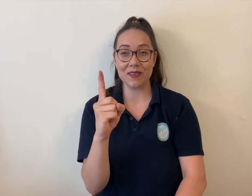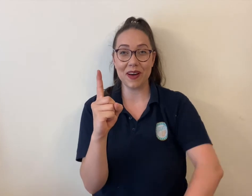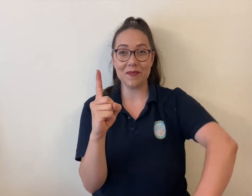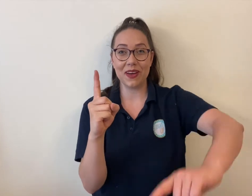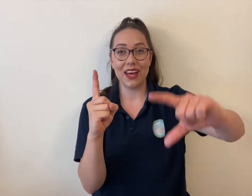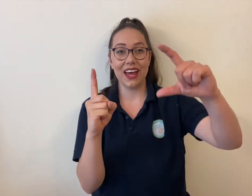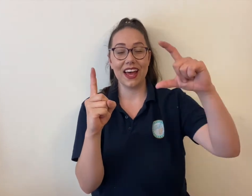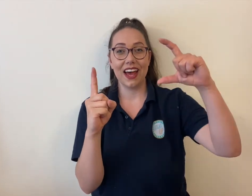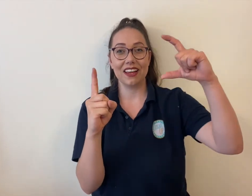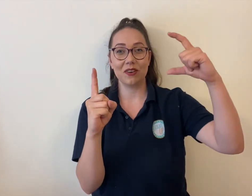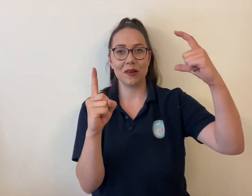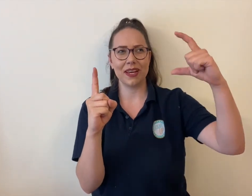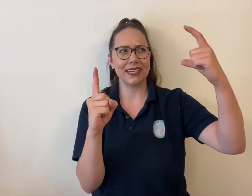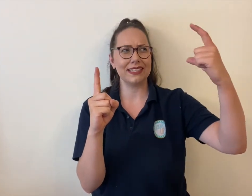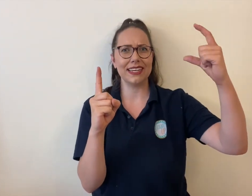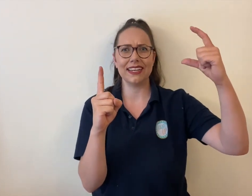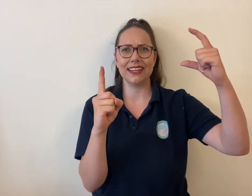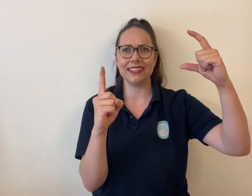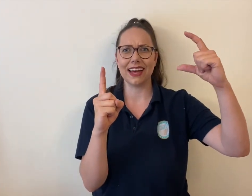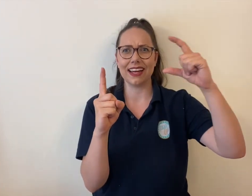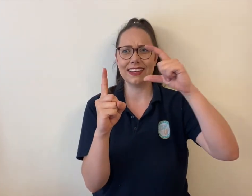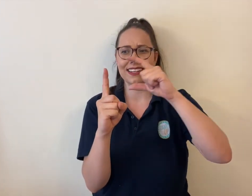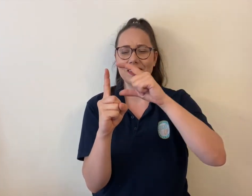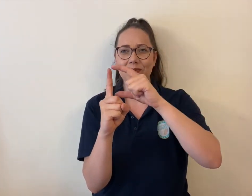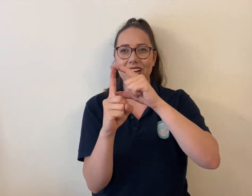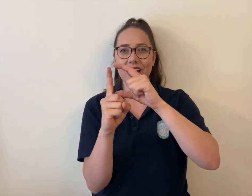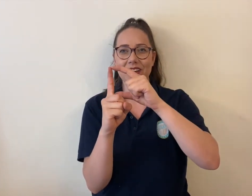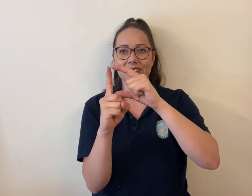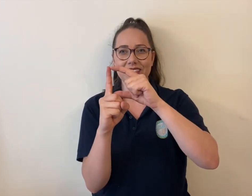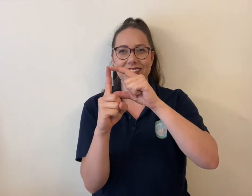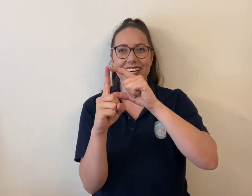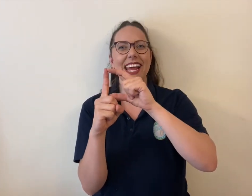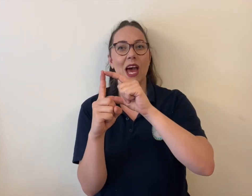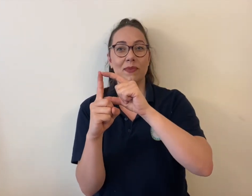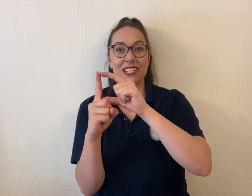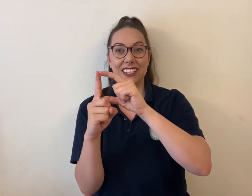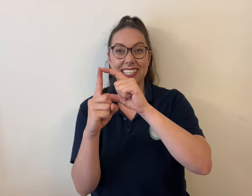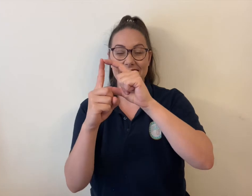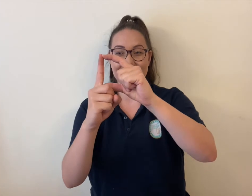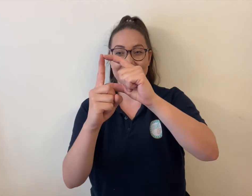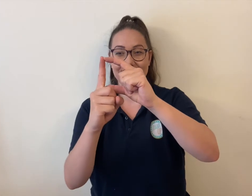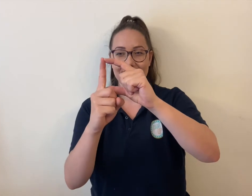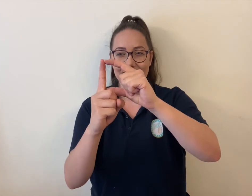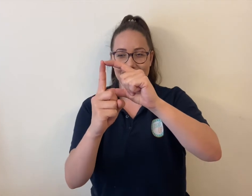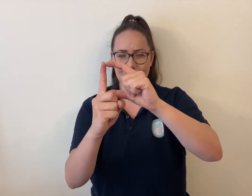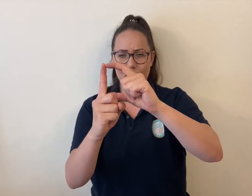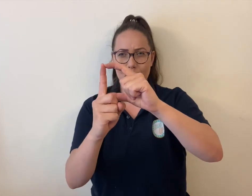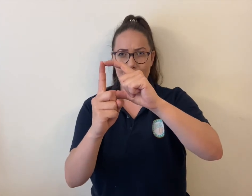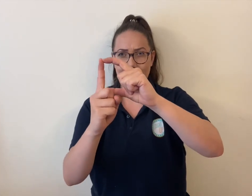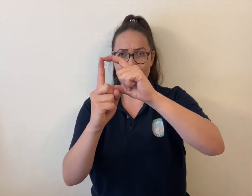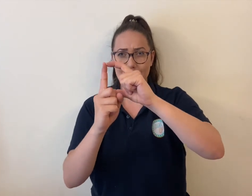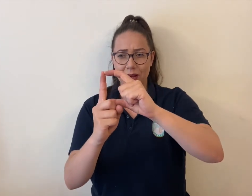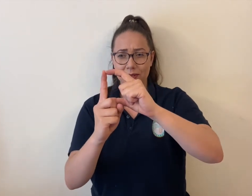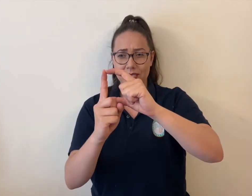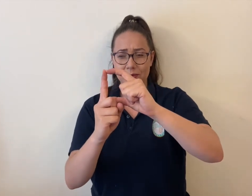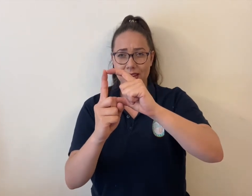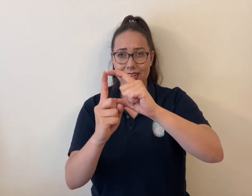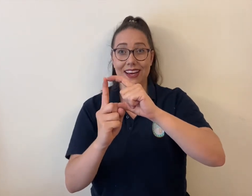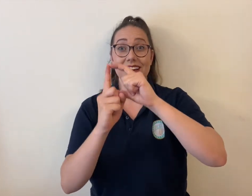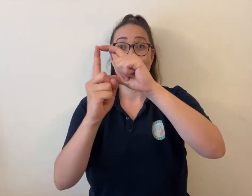up, and you're going to make a C in this hand and bring it over, so it's like a capital D. Now remember, it looks backwards to me, so that